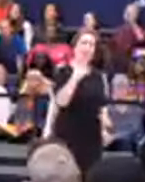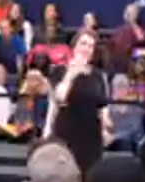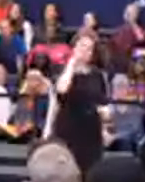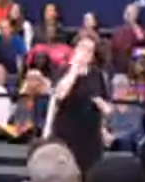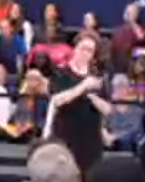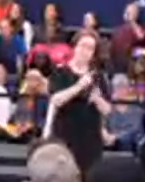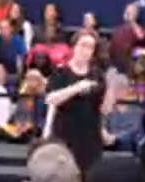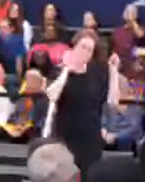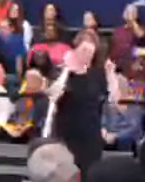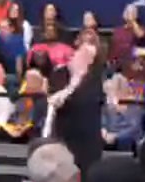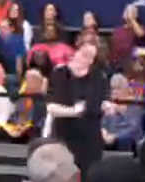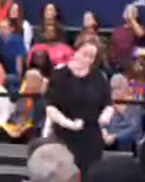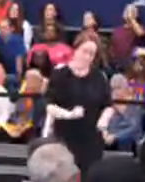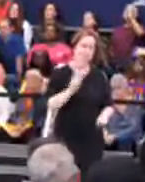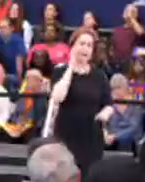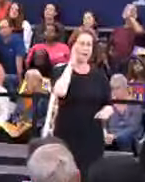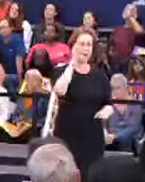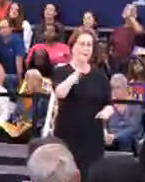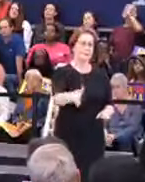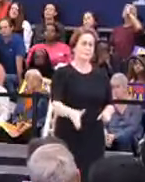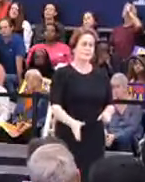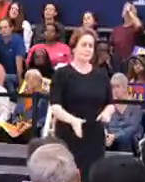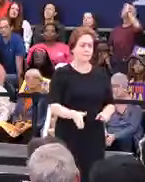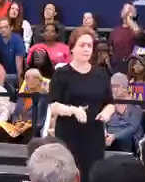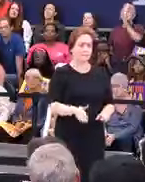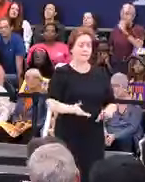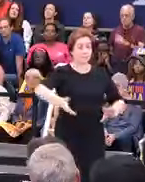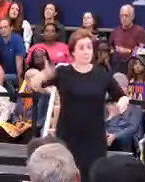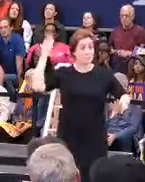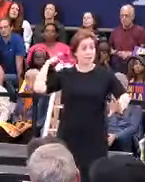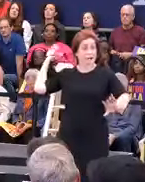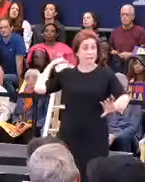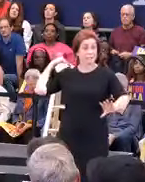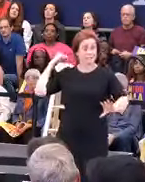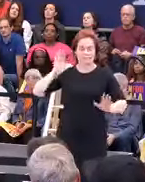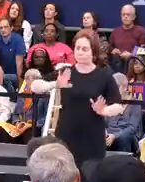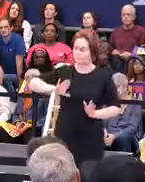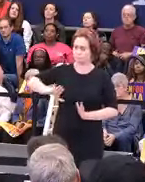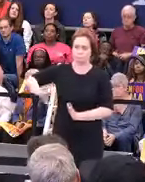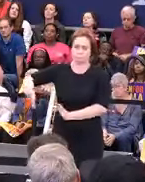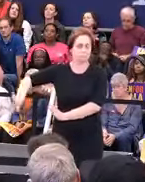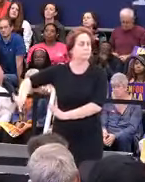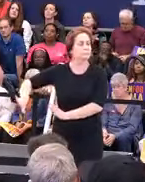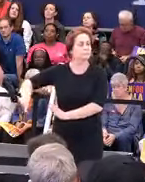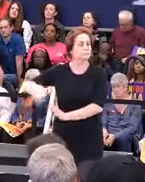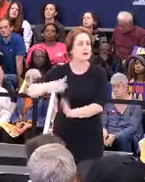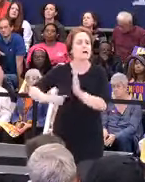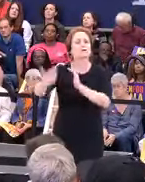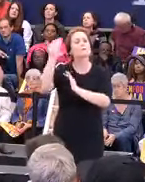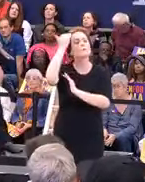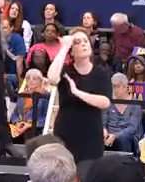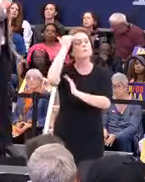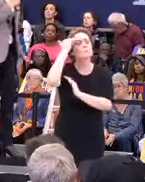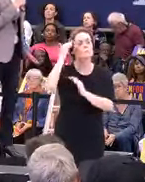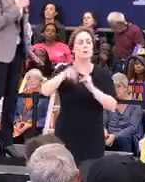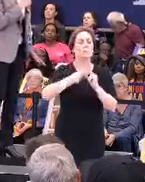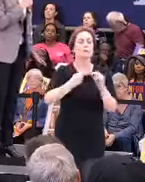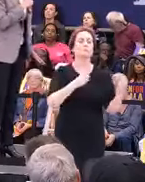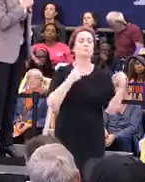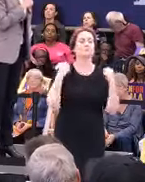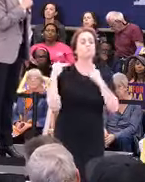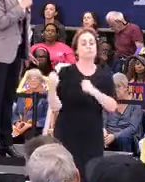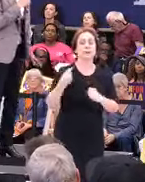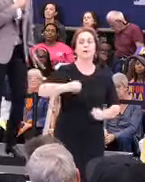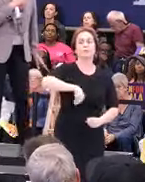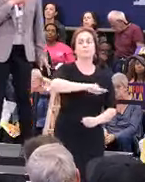can be unburdened by what has been. I know about the strength that we